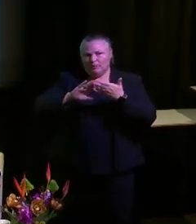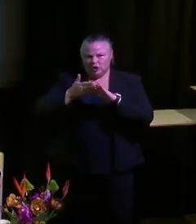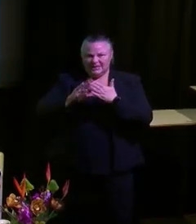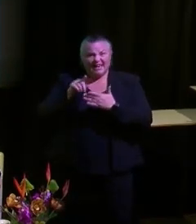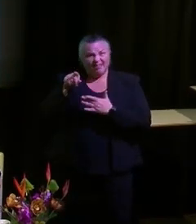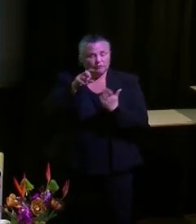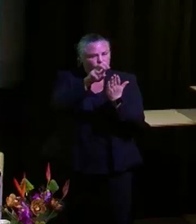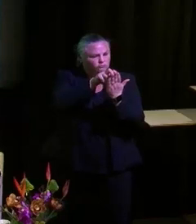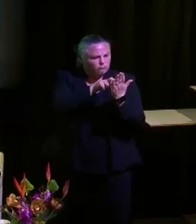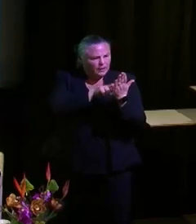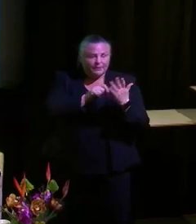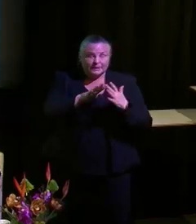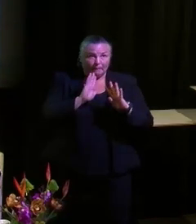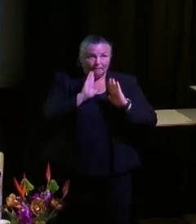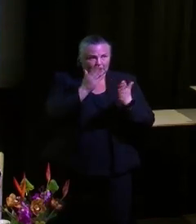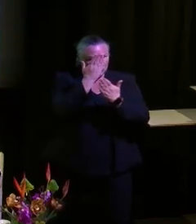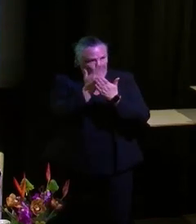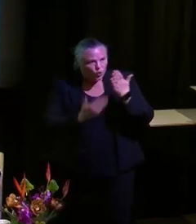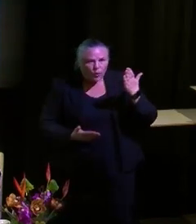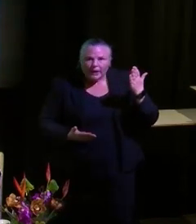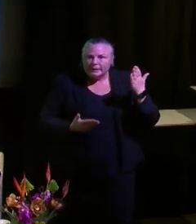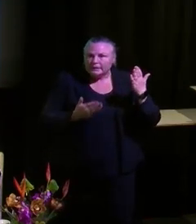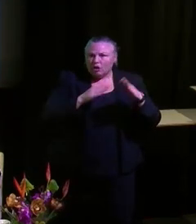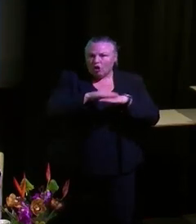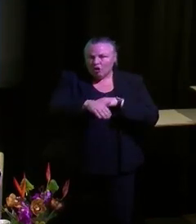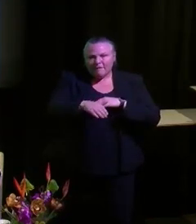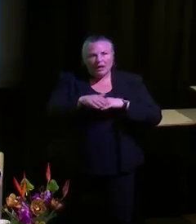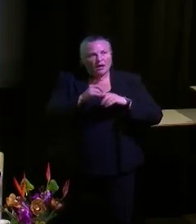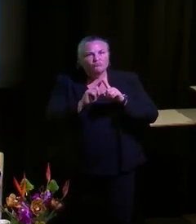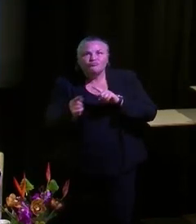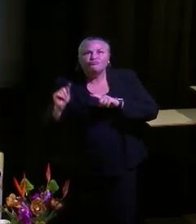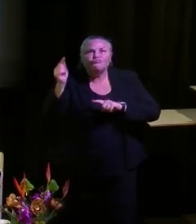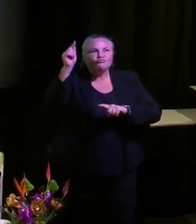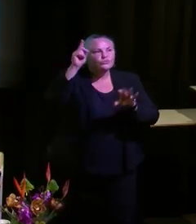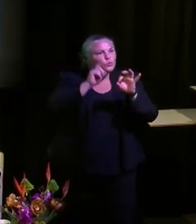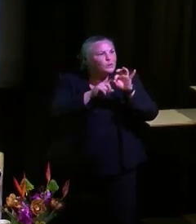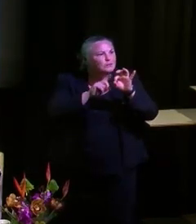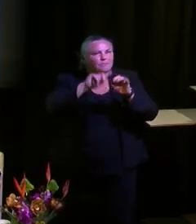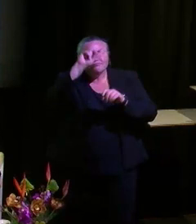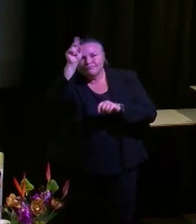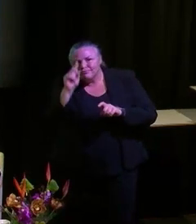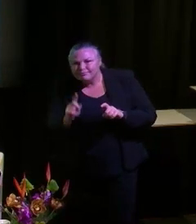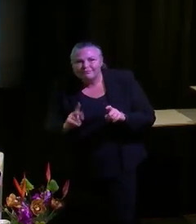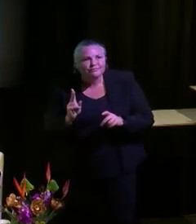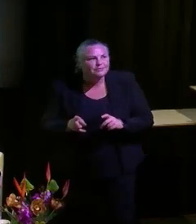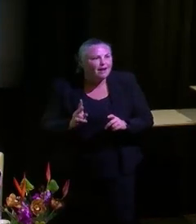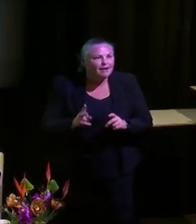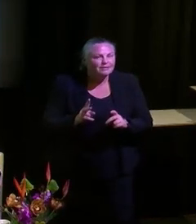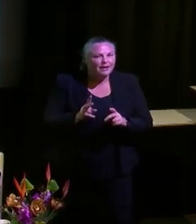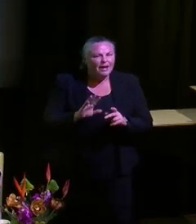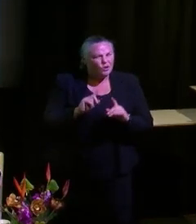know, documents these wild stories about going up and down the coast of Queensland and the kind